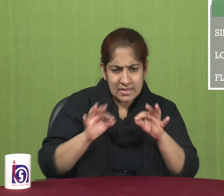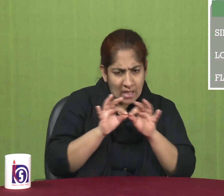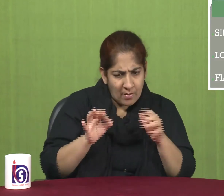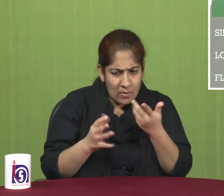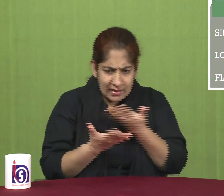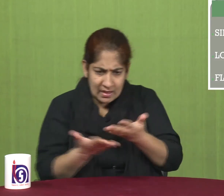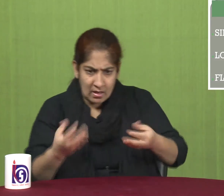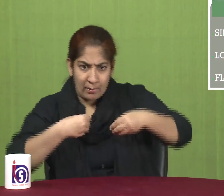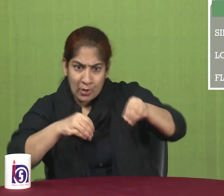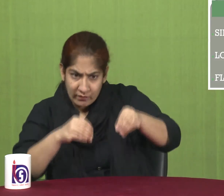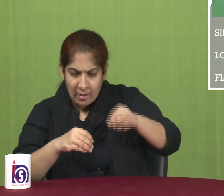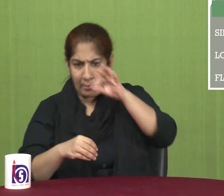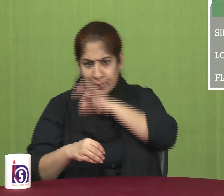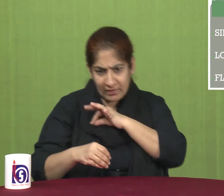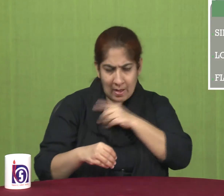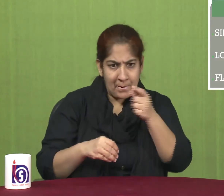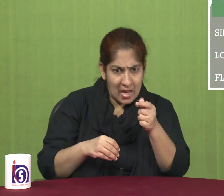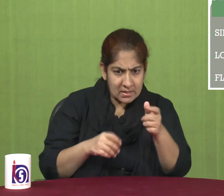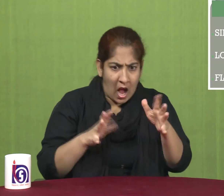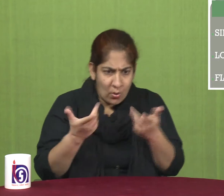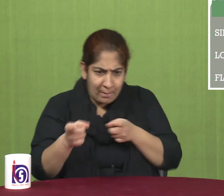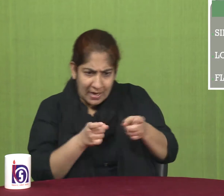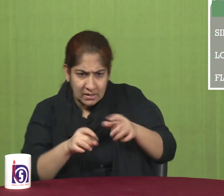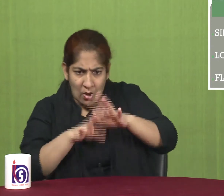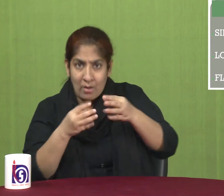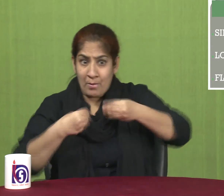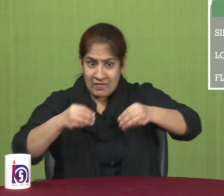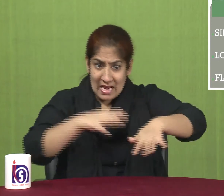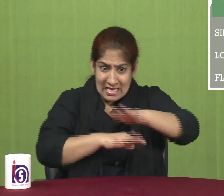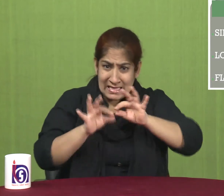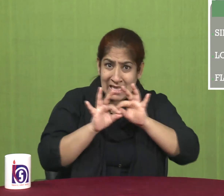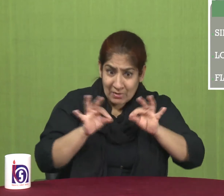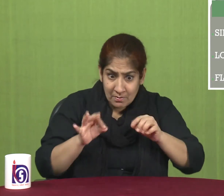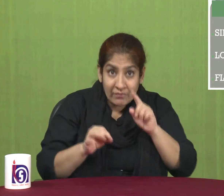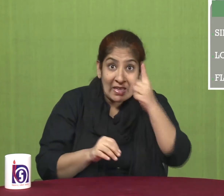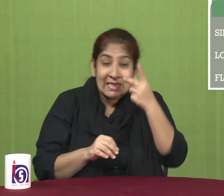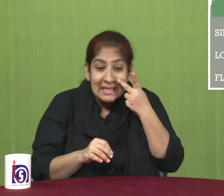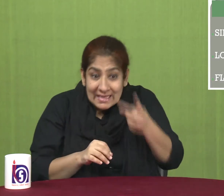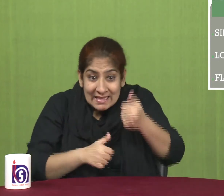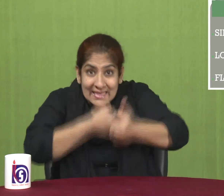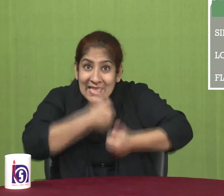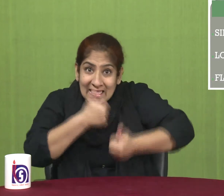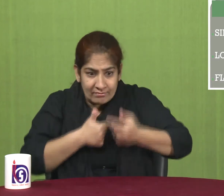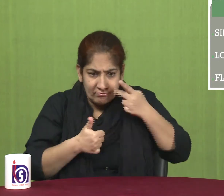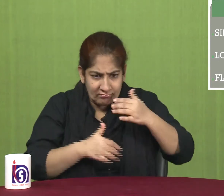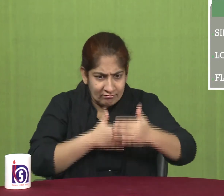Let us understand it with the example. When we just begin any work,